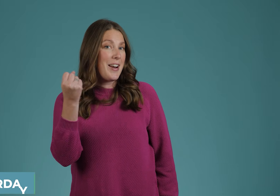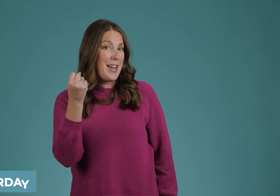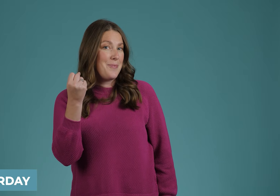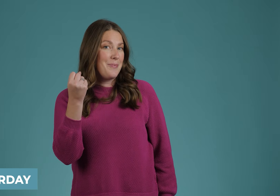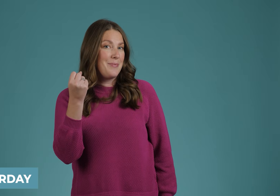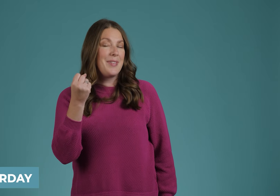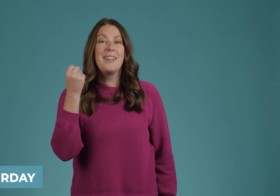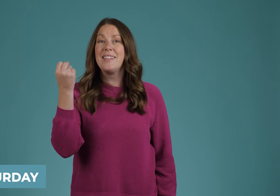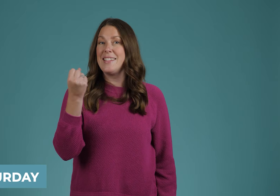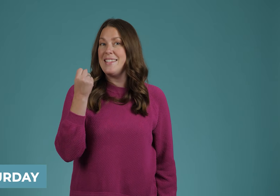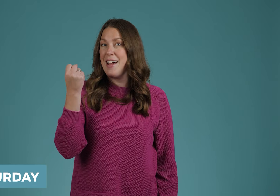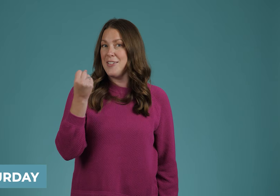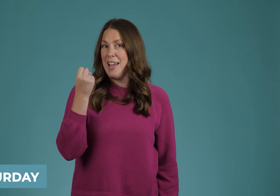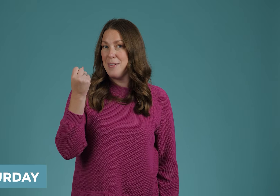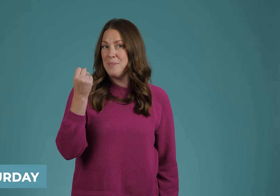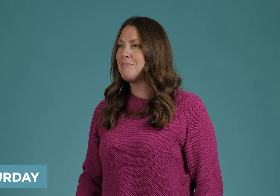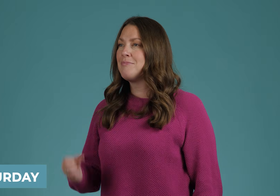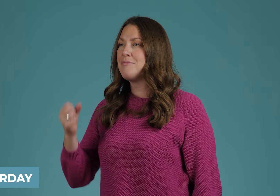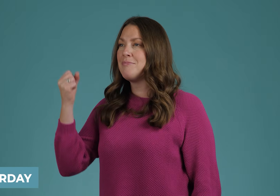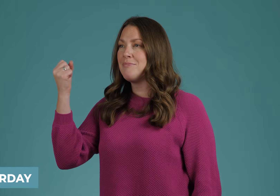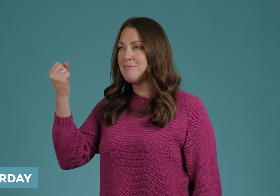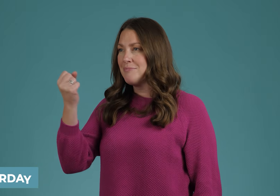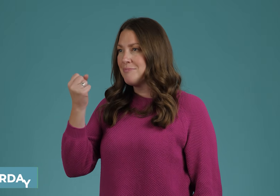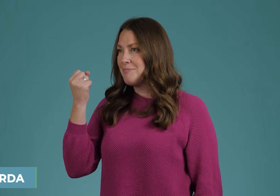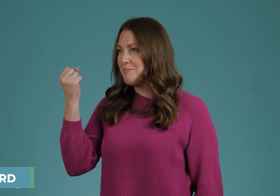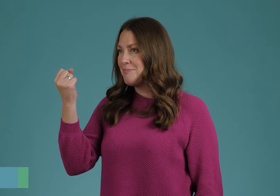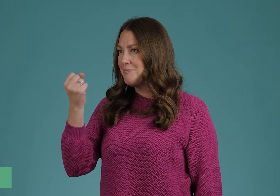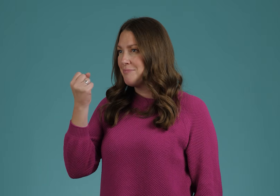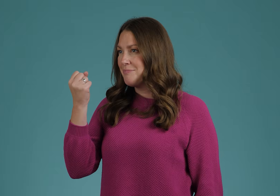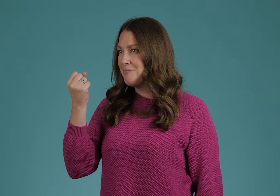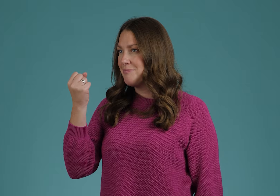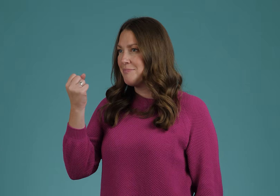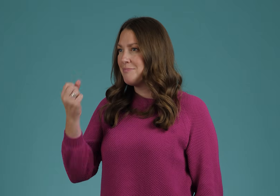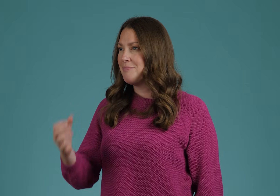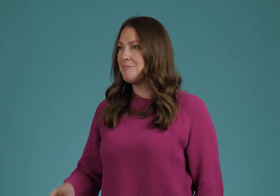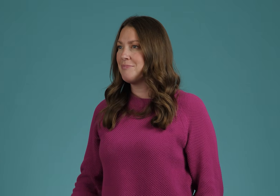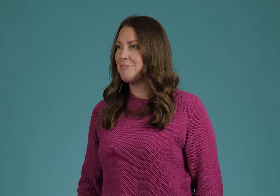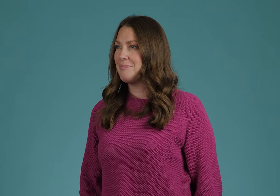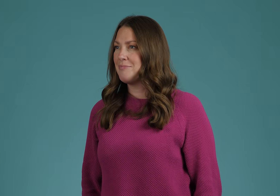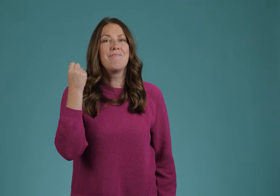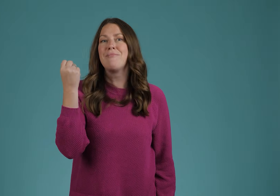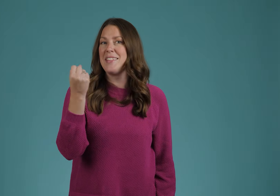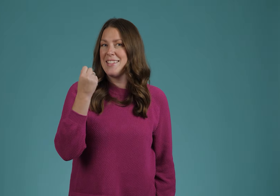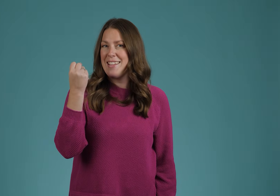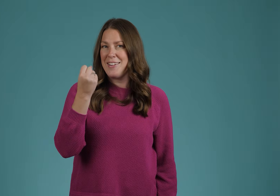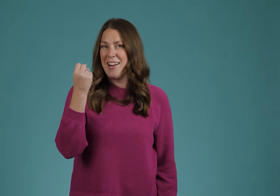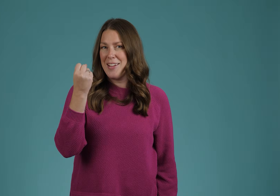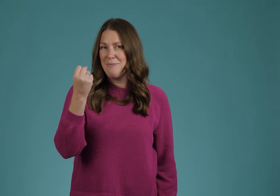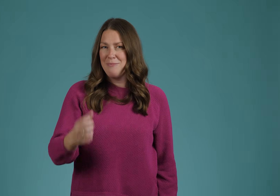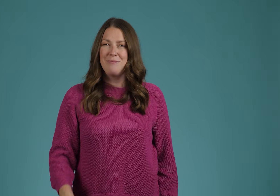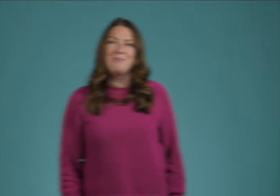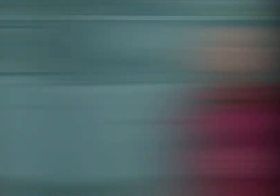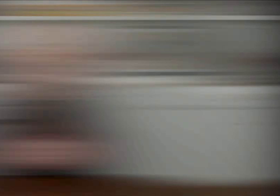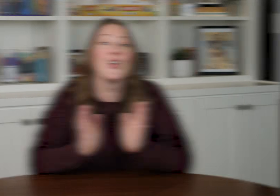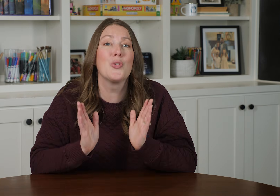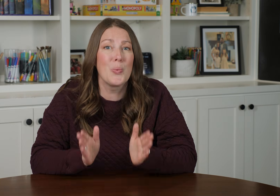Saturday. Saturday. It's an S moving around in a circle. Saturday. Great